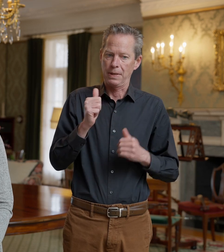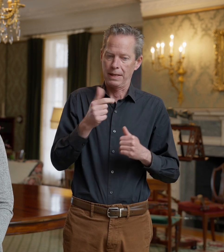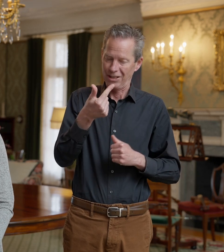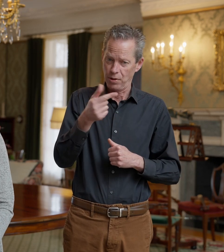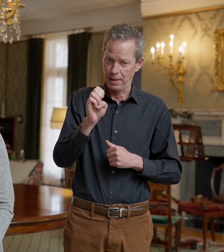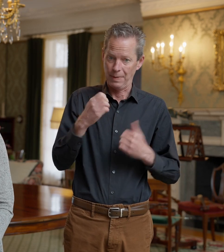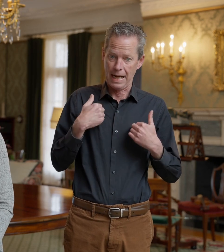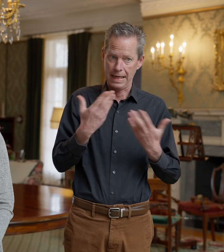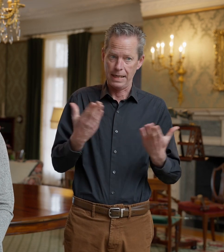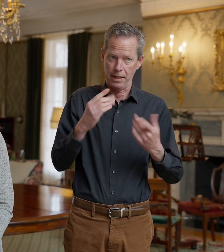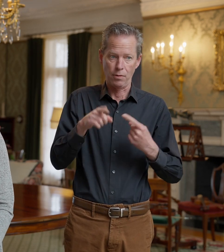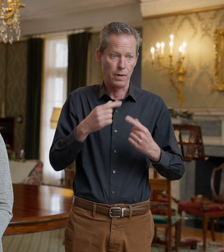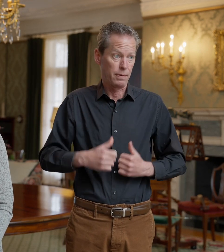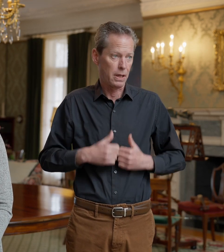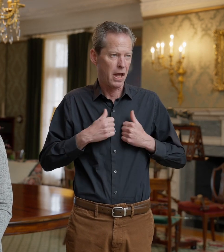these are reproduction patterns that you see today.